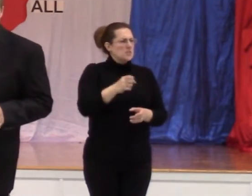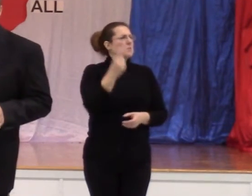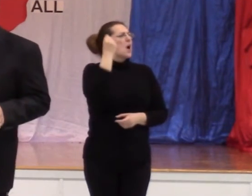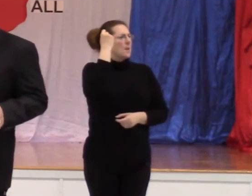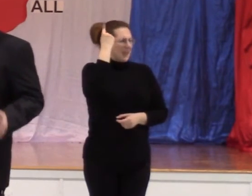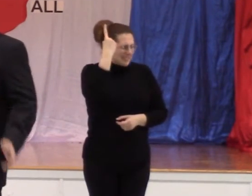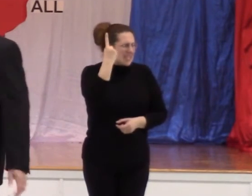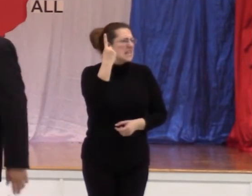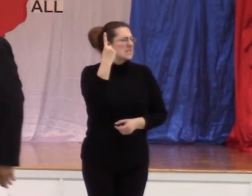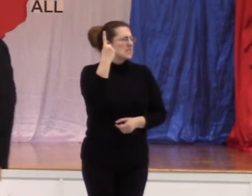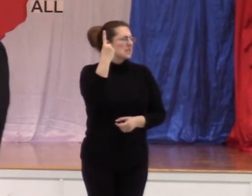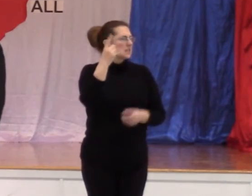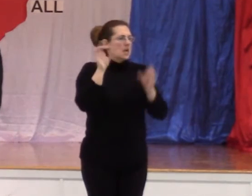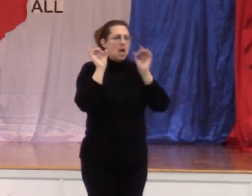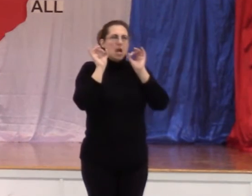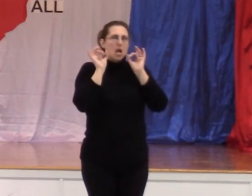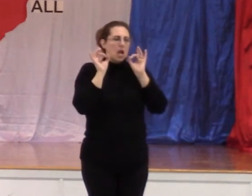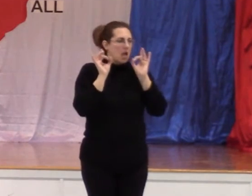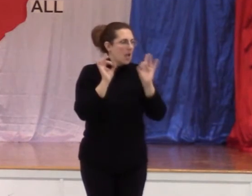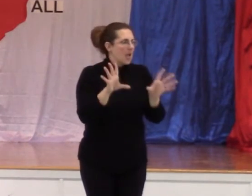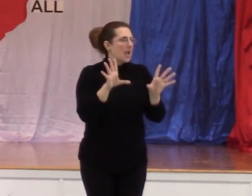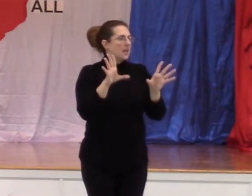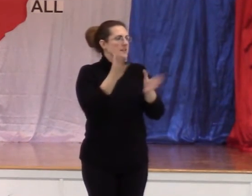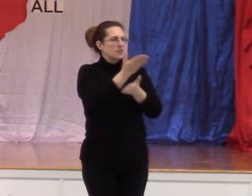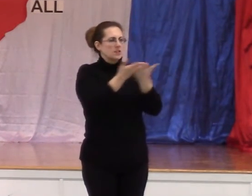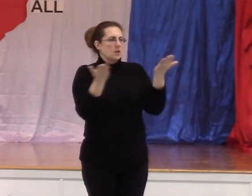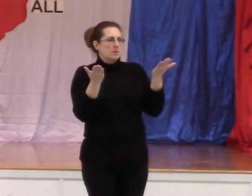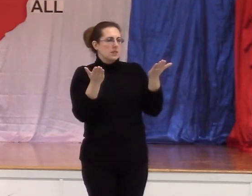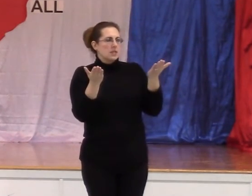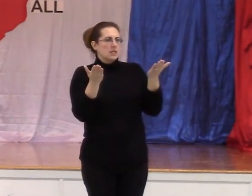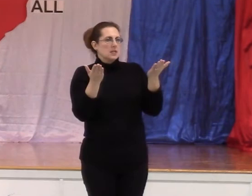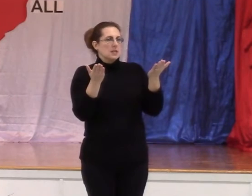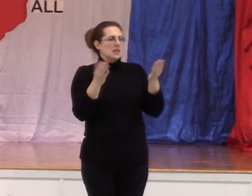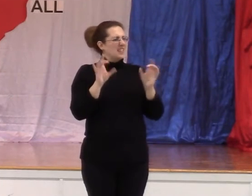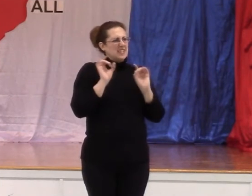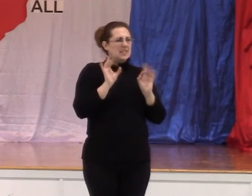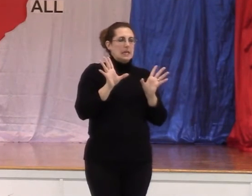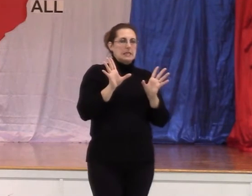You know, he hates something that is not, he doesn't like